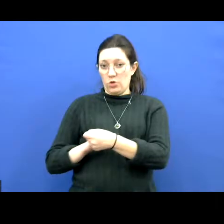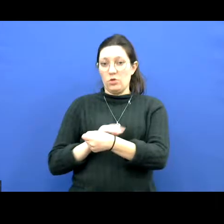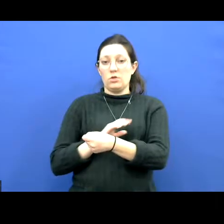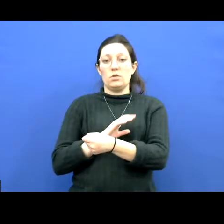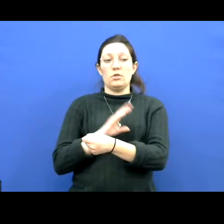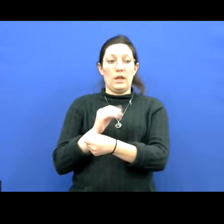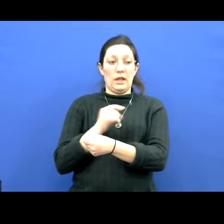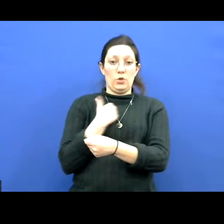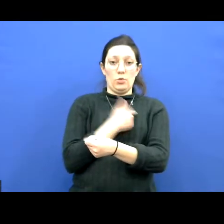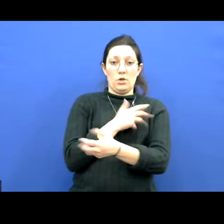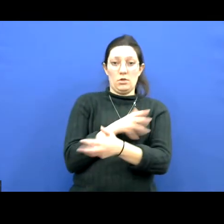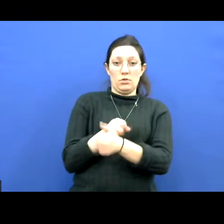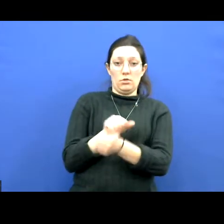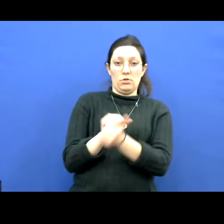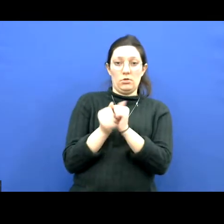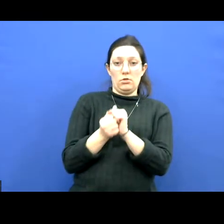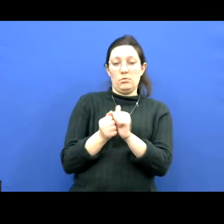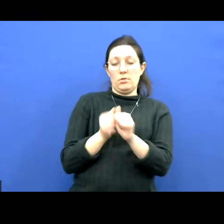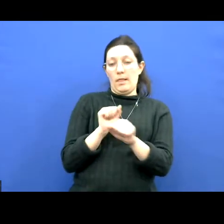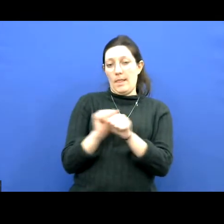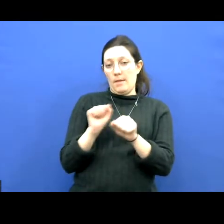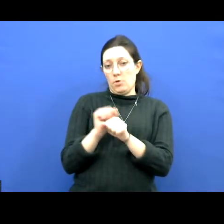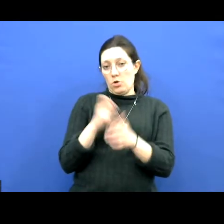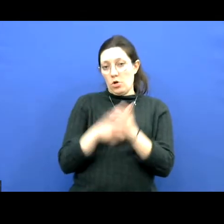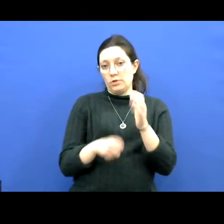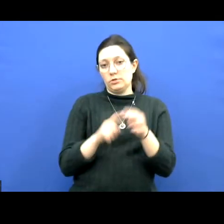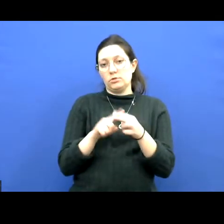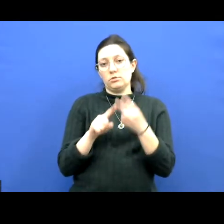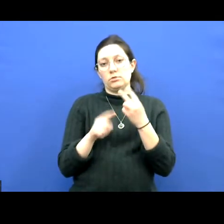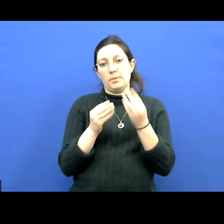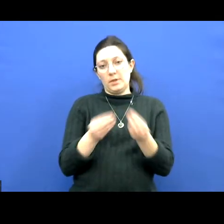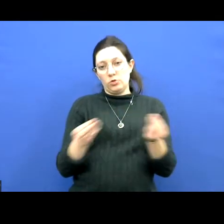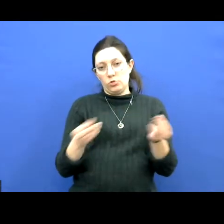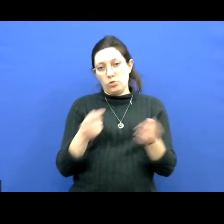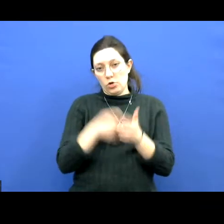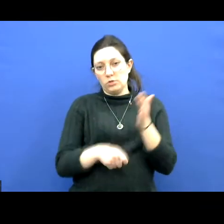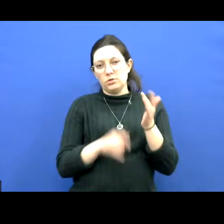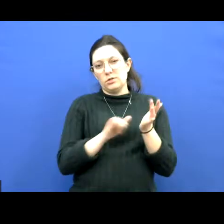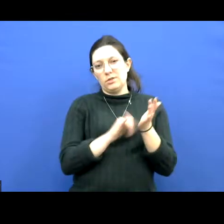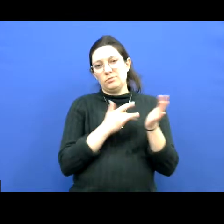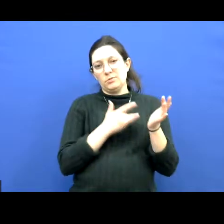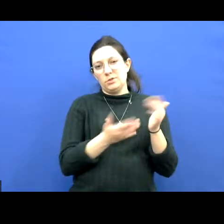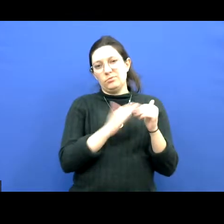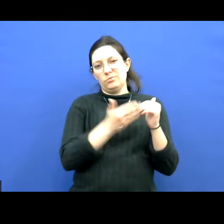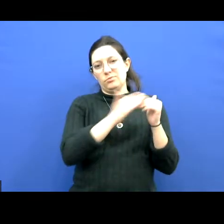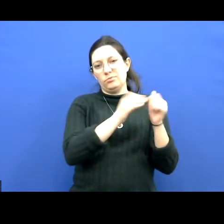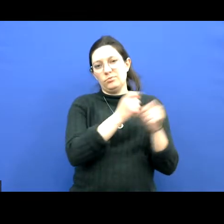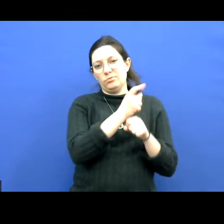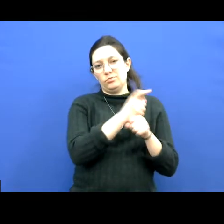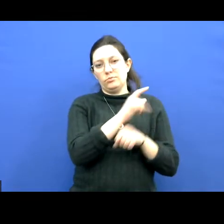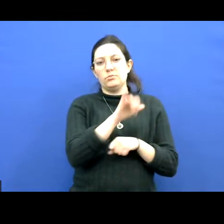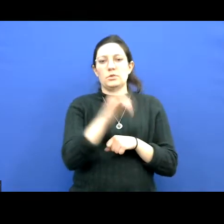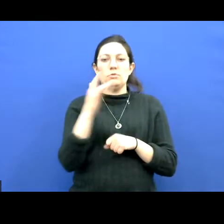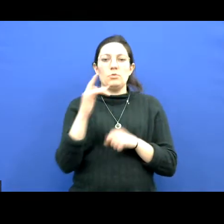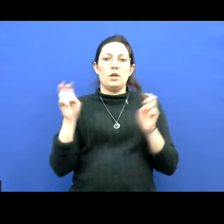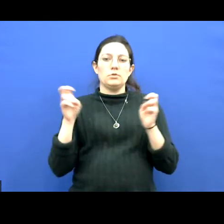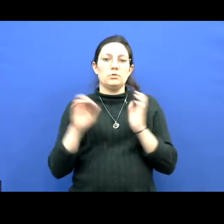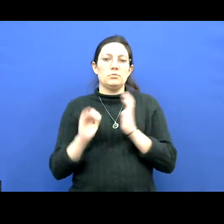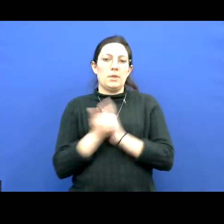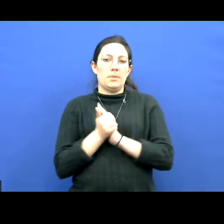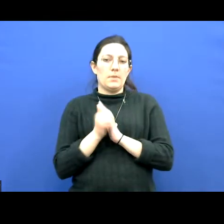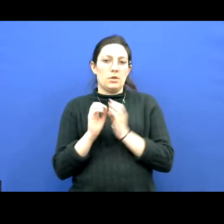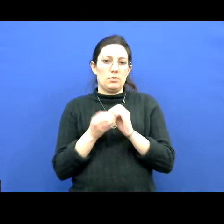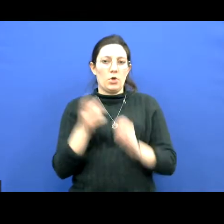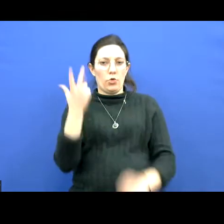costs, material costs, because those go up every year. So that's why this is Amendment